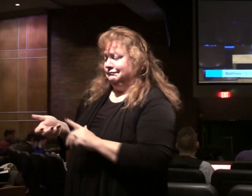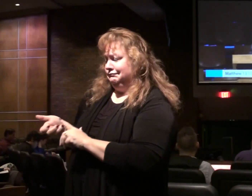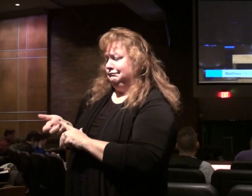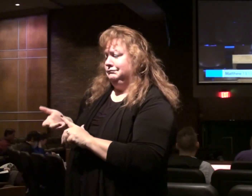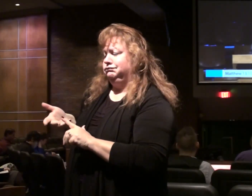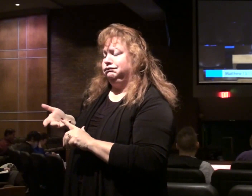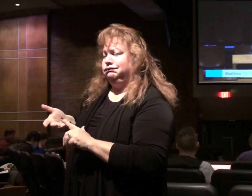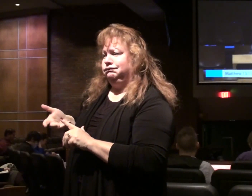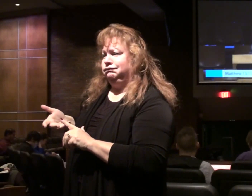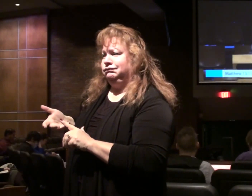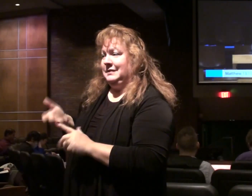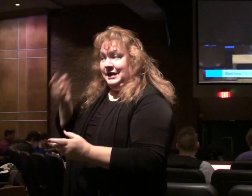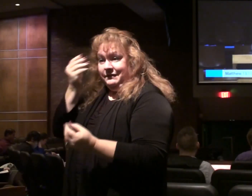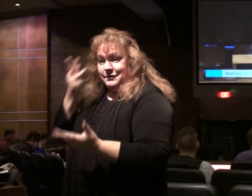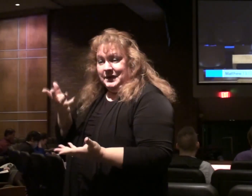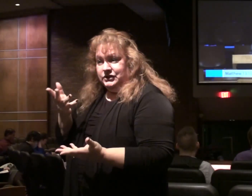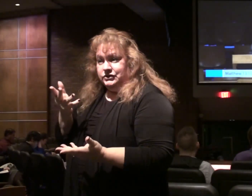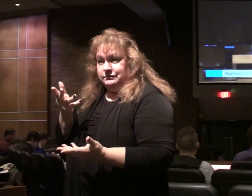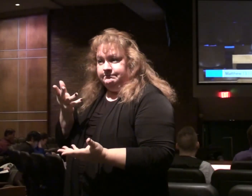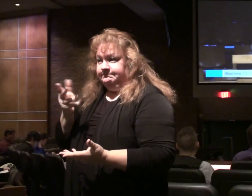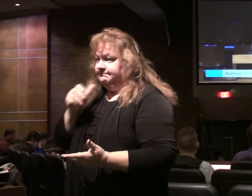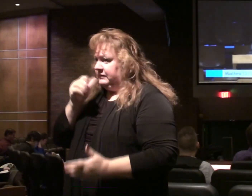Material that has not been revealed before.